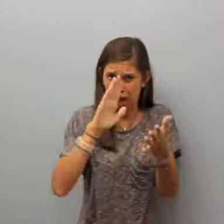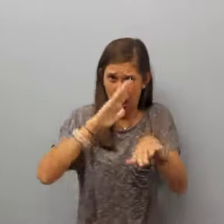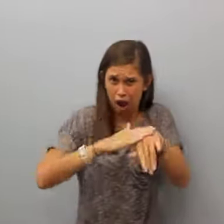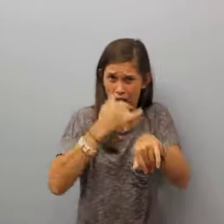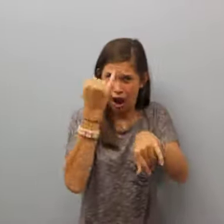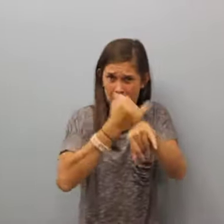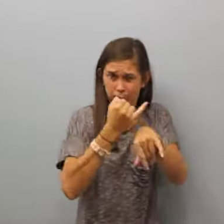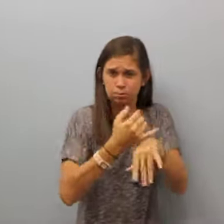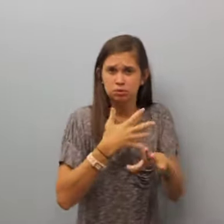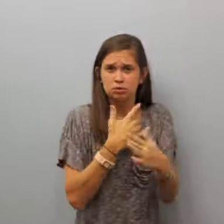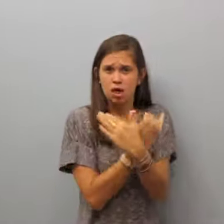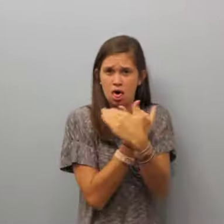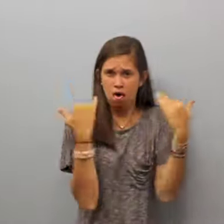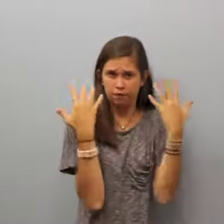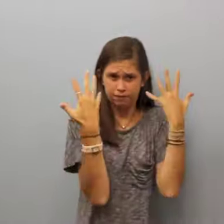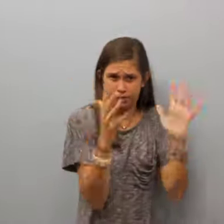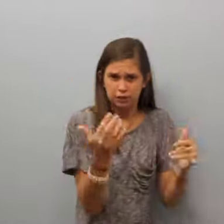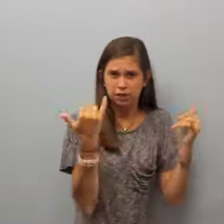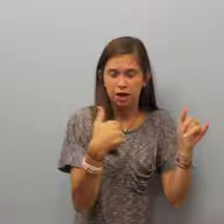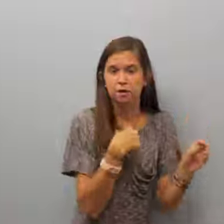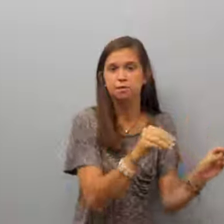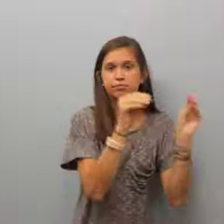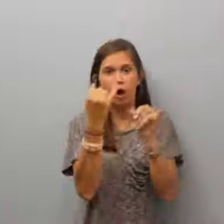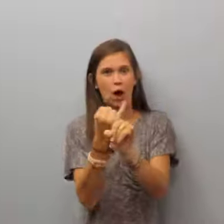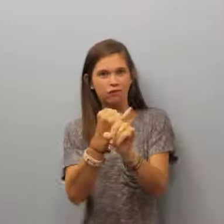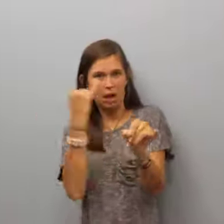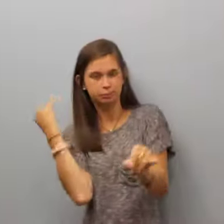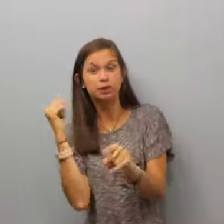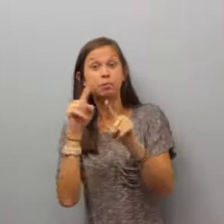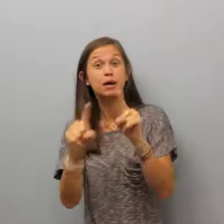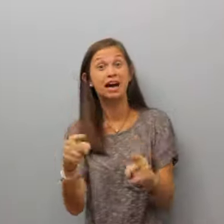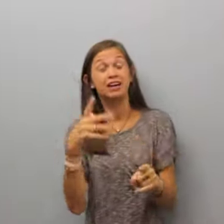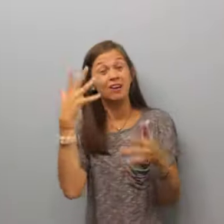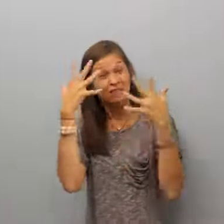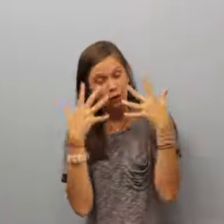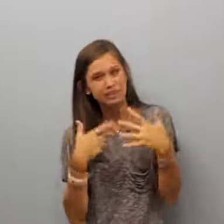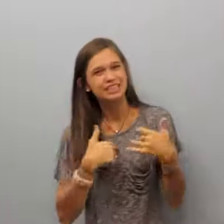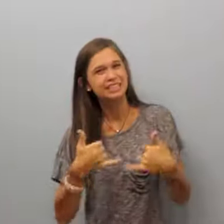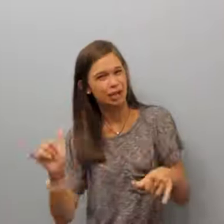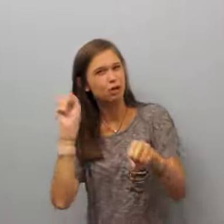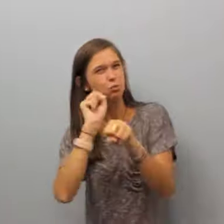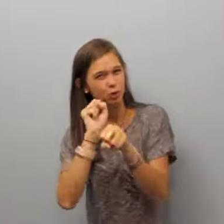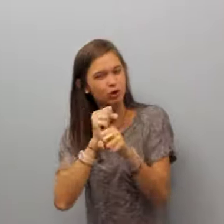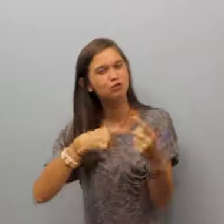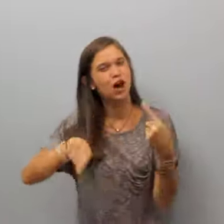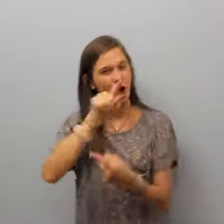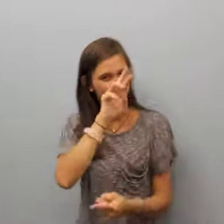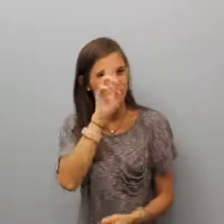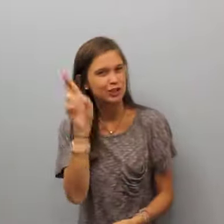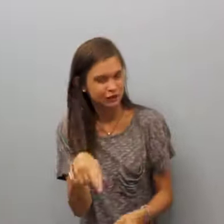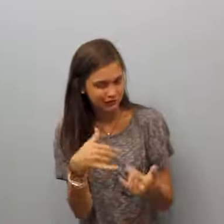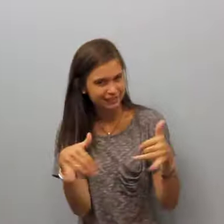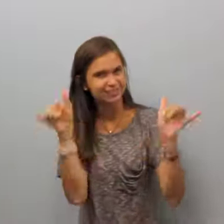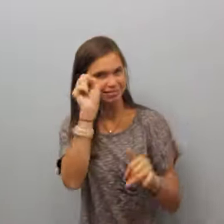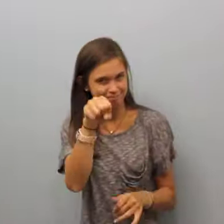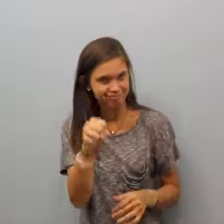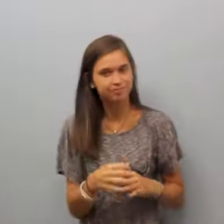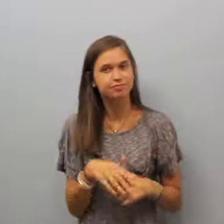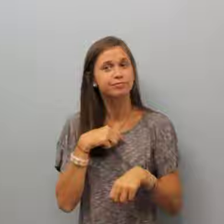before I graduated, I worked as an RA, as a residential advisor for 3 years. I had enough of that after 3 years, so I